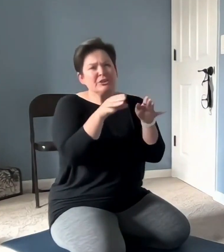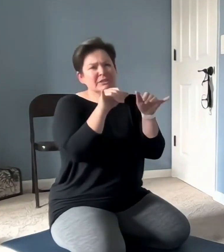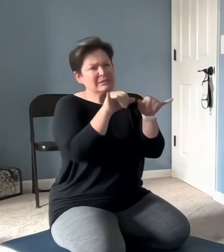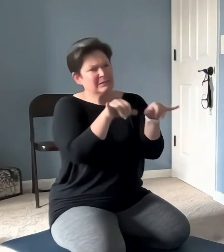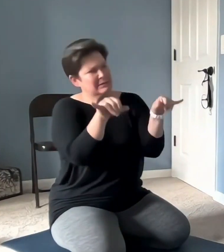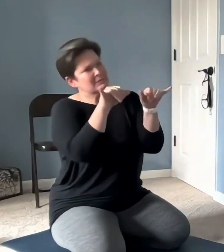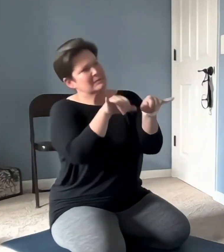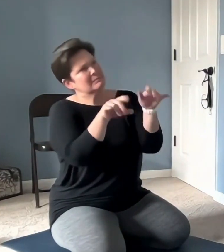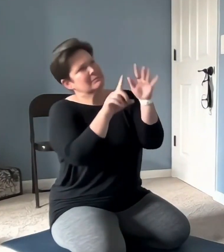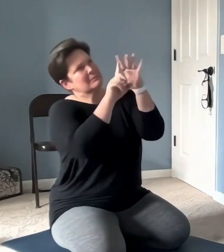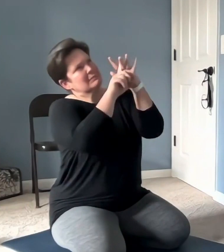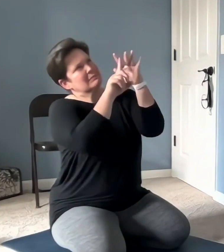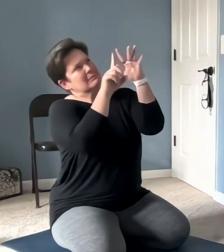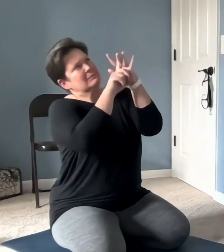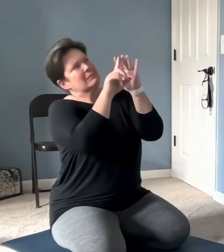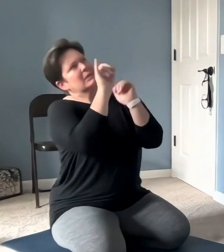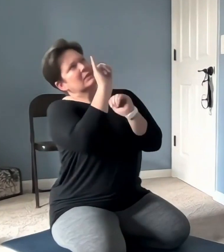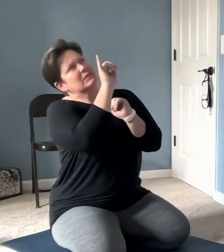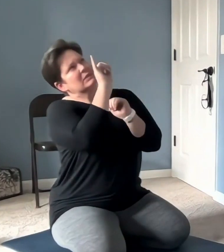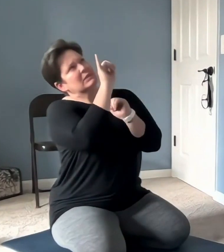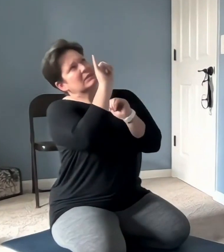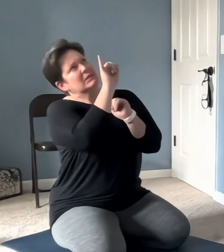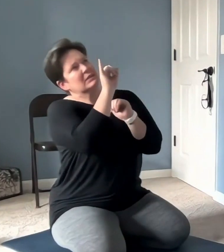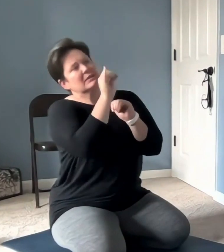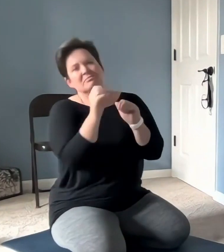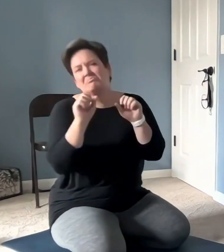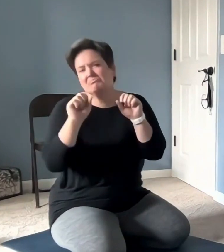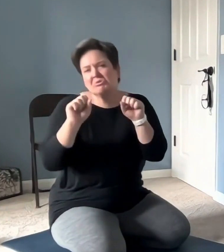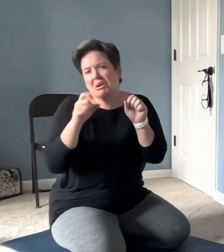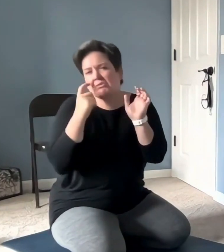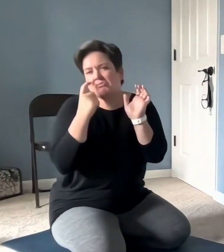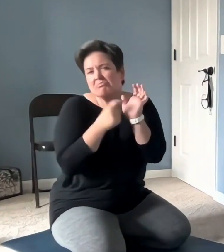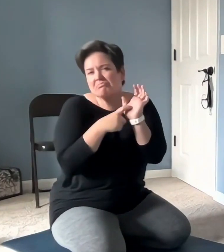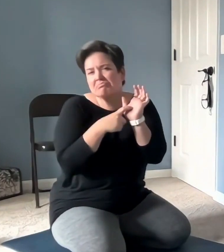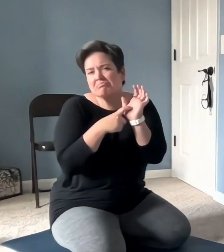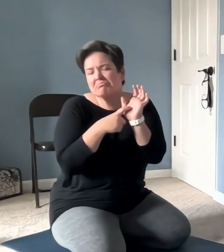just noticing patterns of thoughts that might arise, you might just notice them.